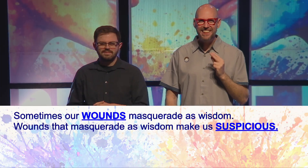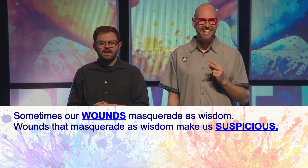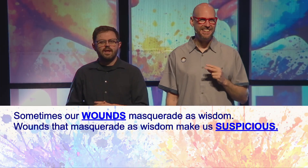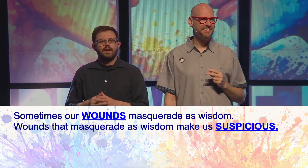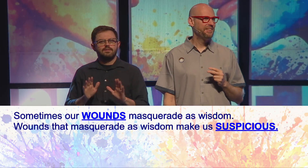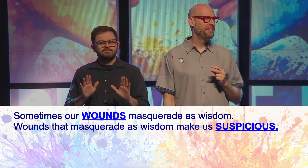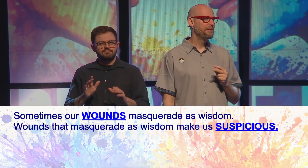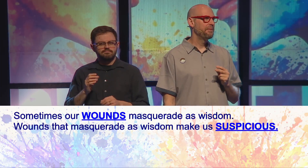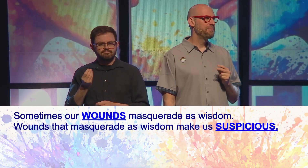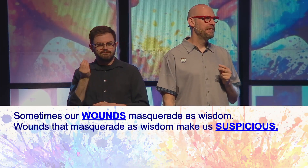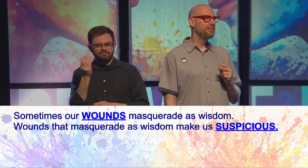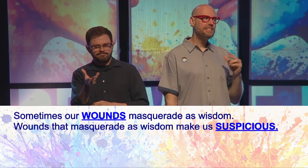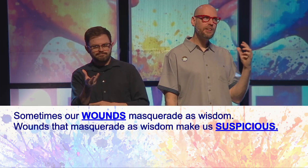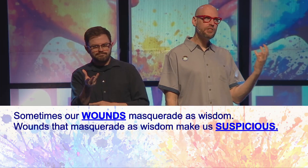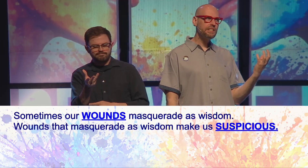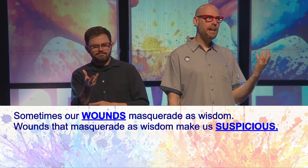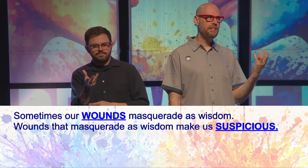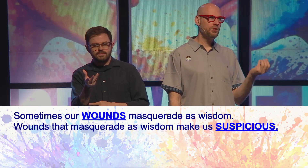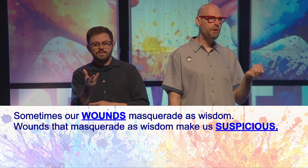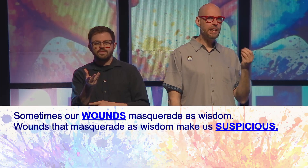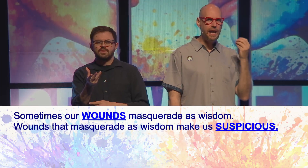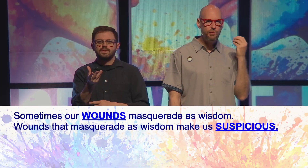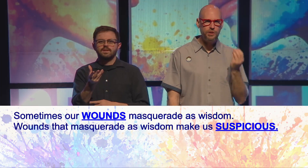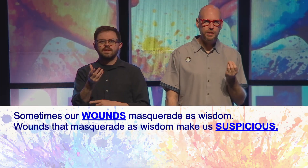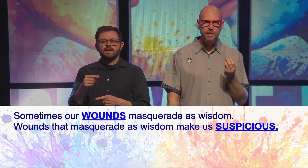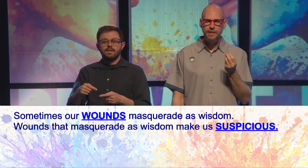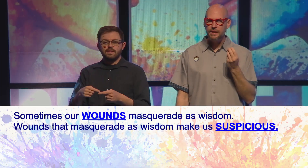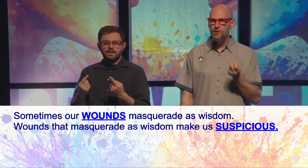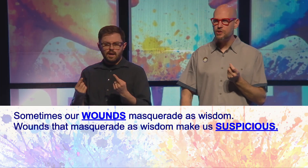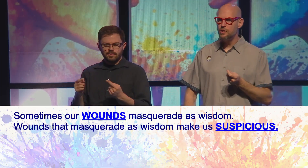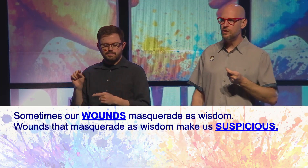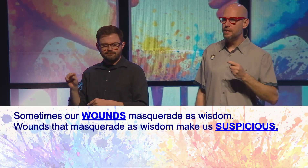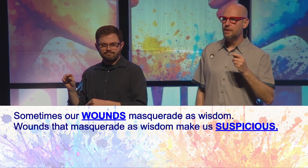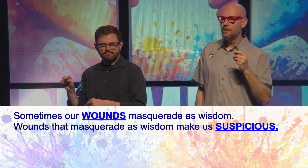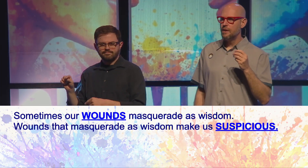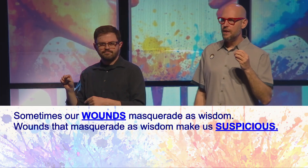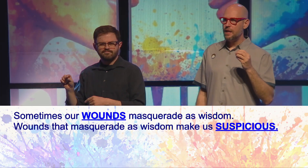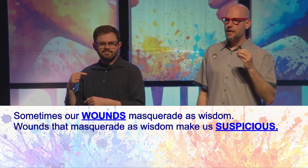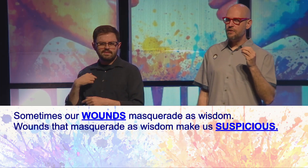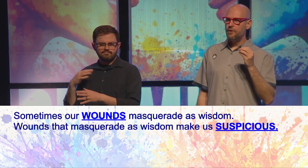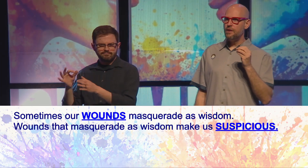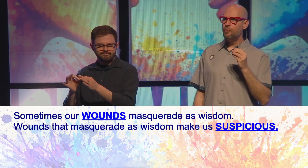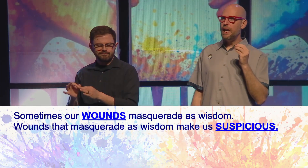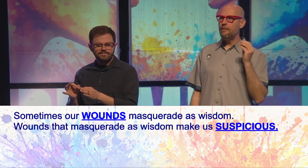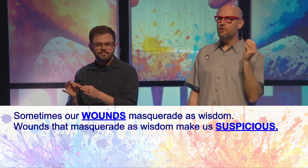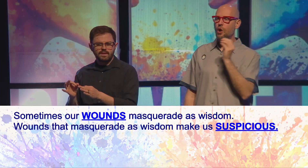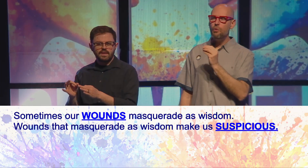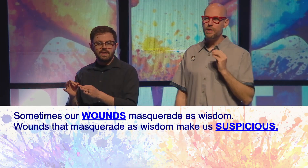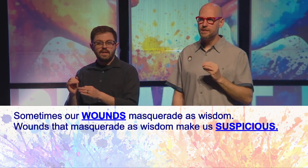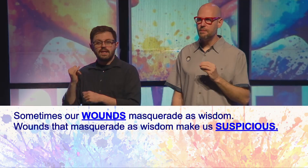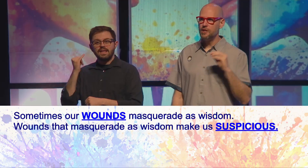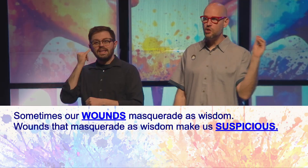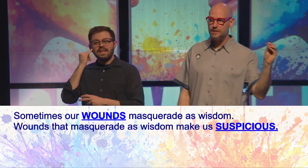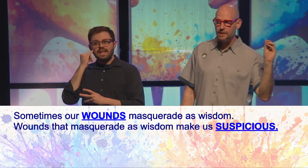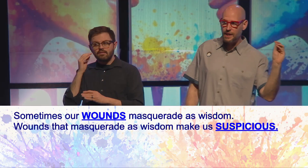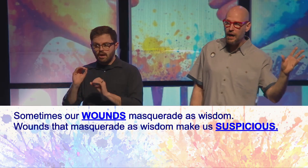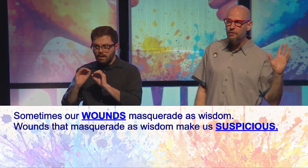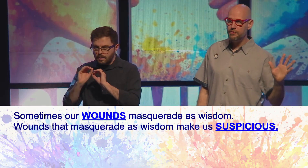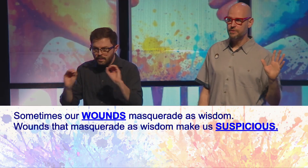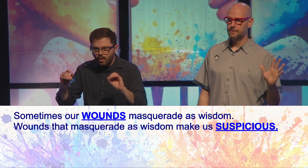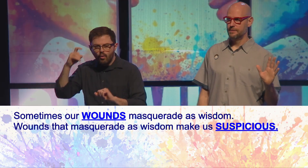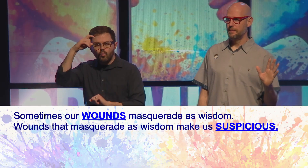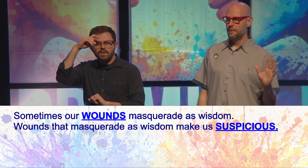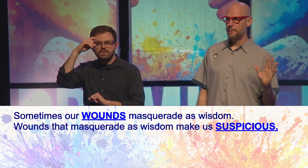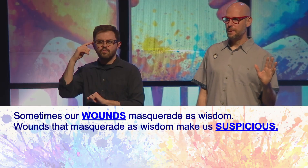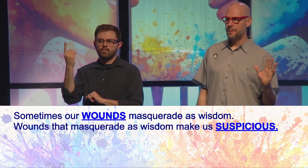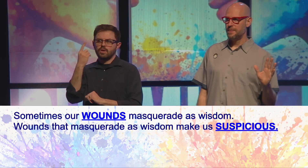Here's the thing. There's the other side of this coin, and I will give this to you that if we have no wisdom and just